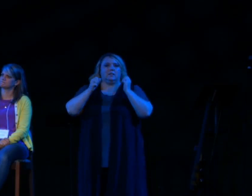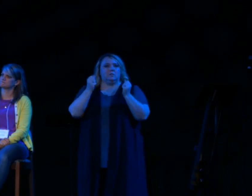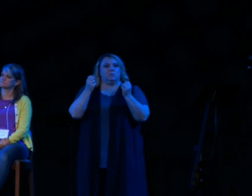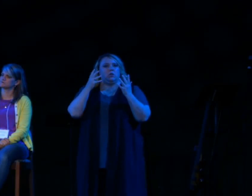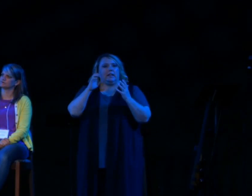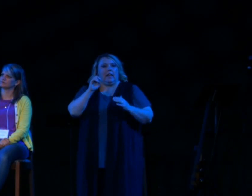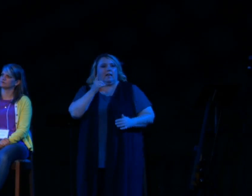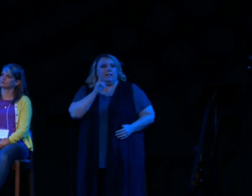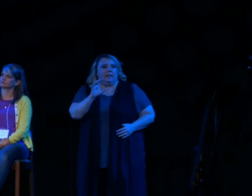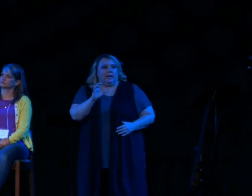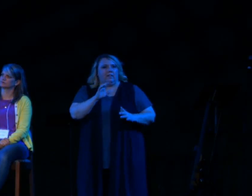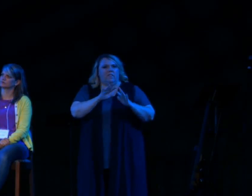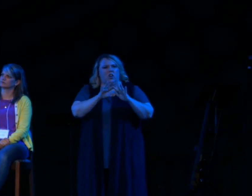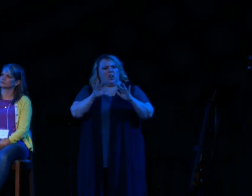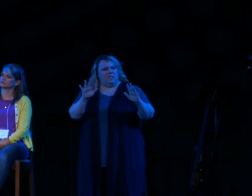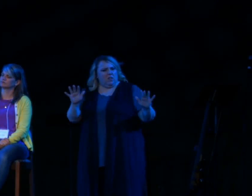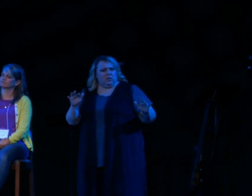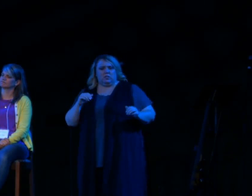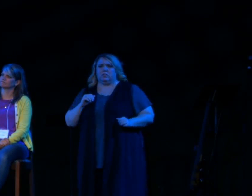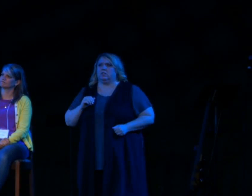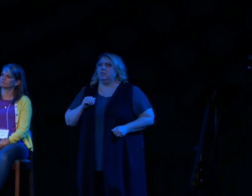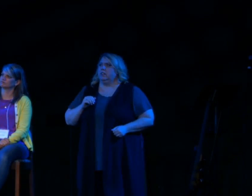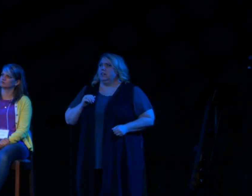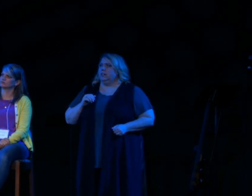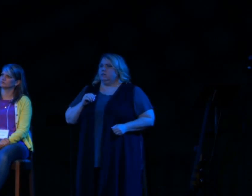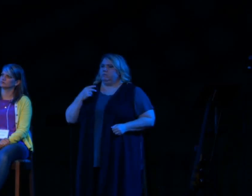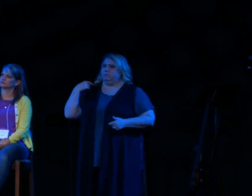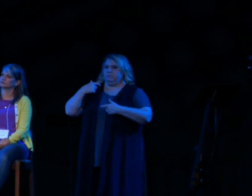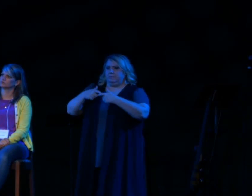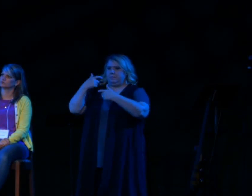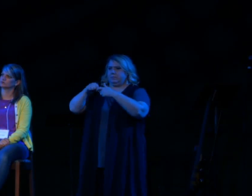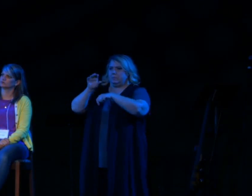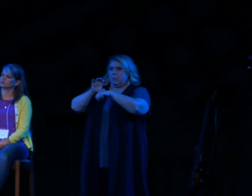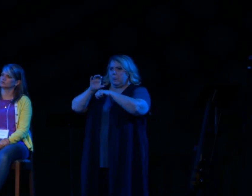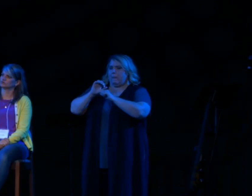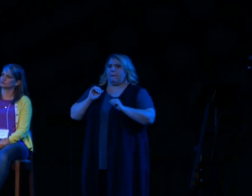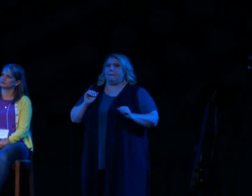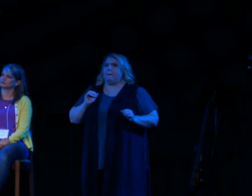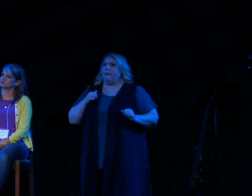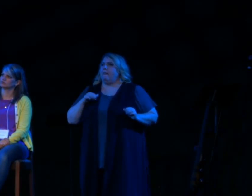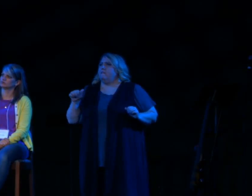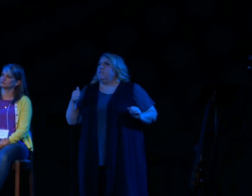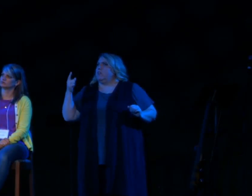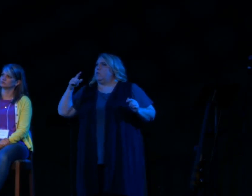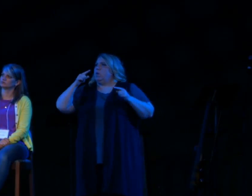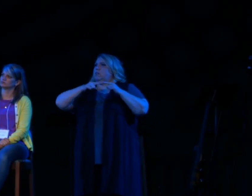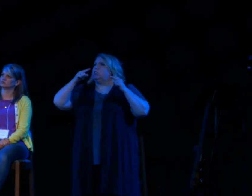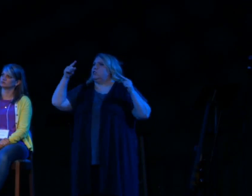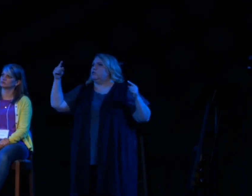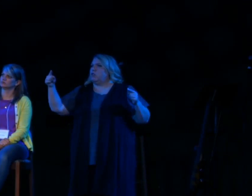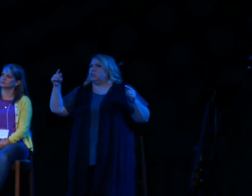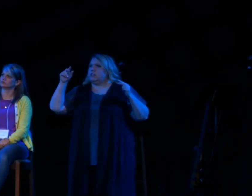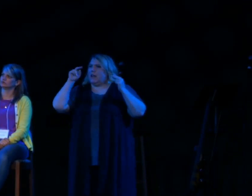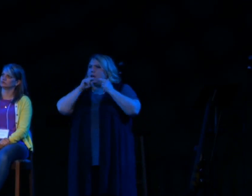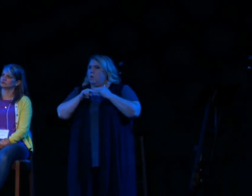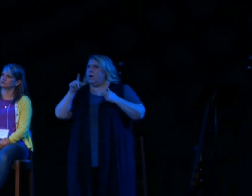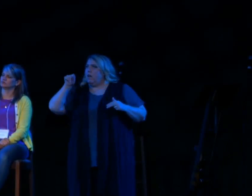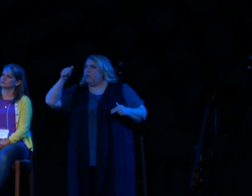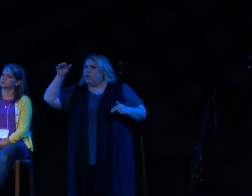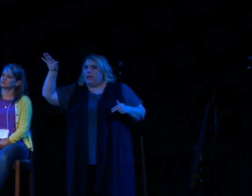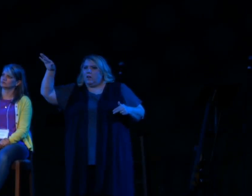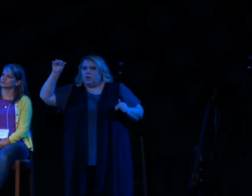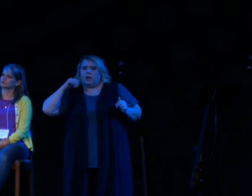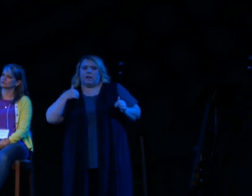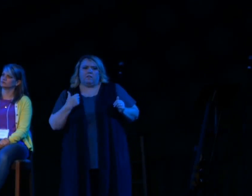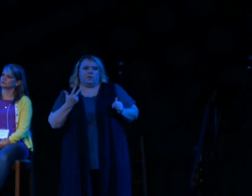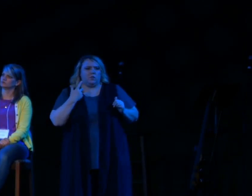and very, very diverse. There is a Hispanic church, and there's another one that's across the freeway in another area. And